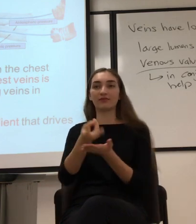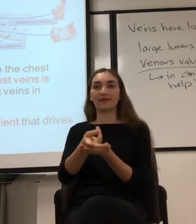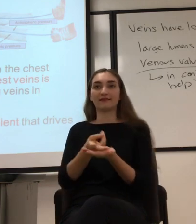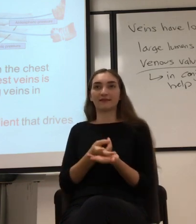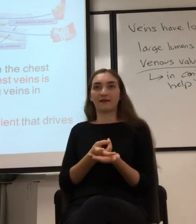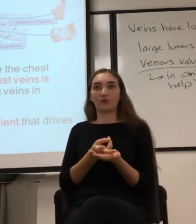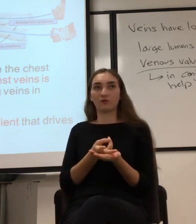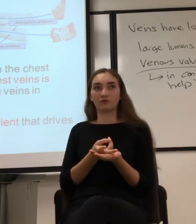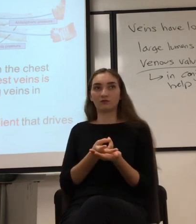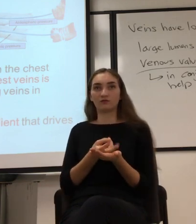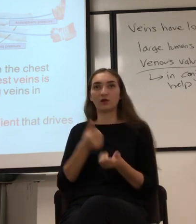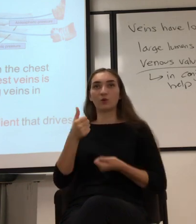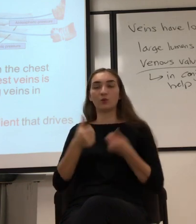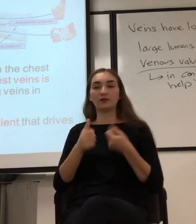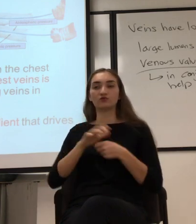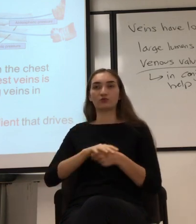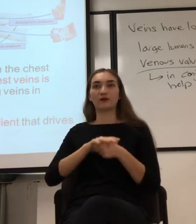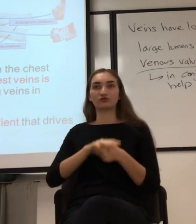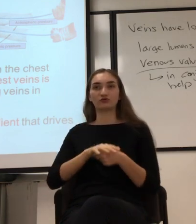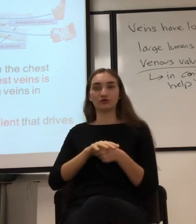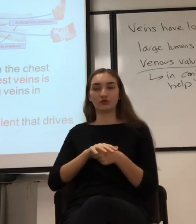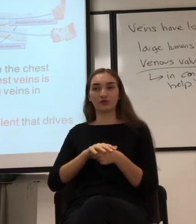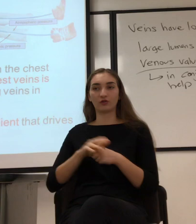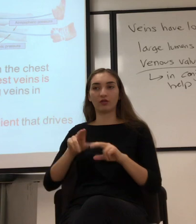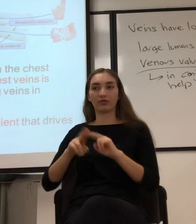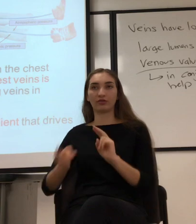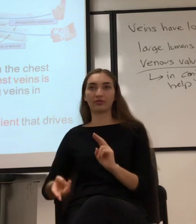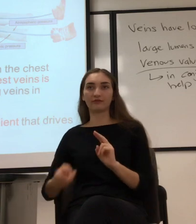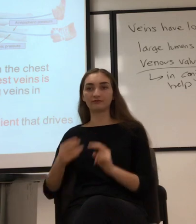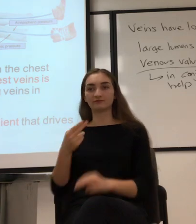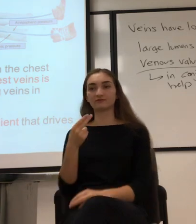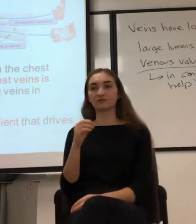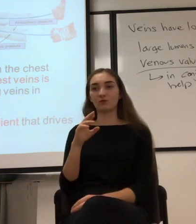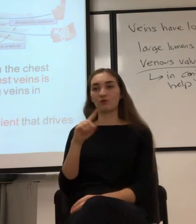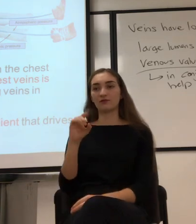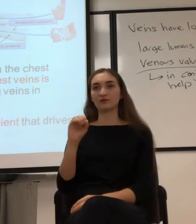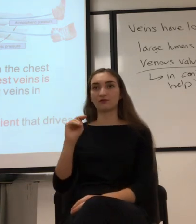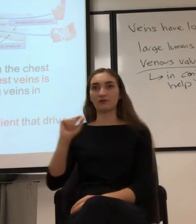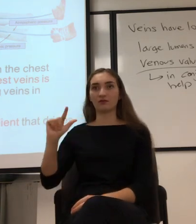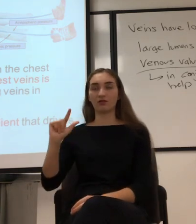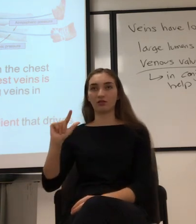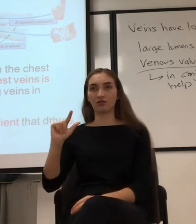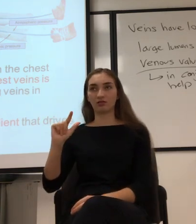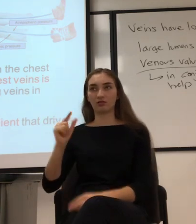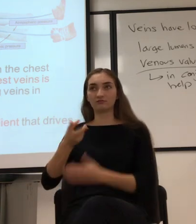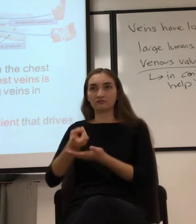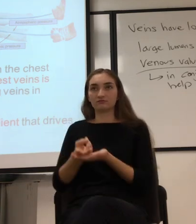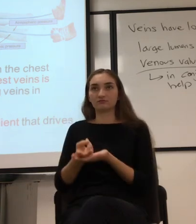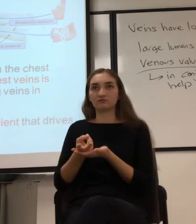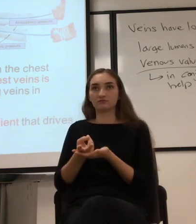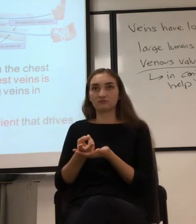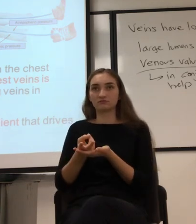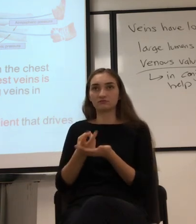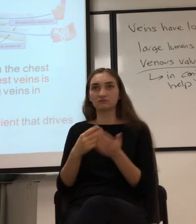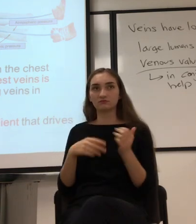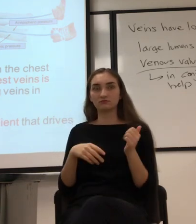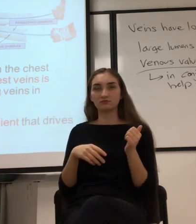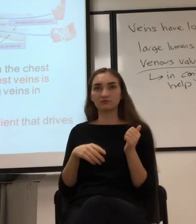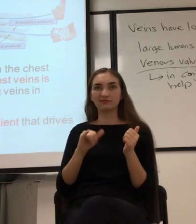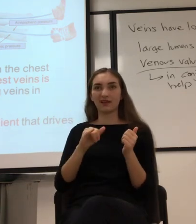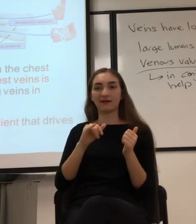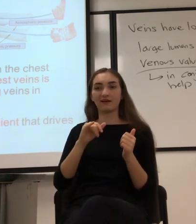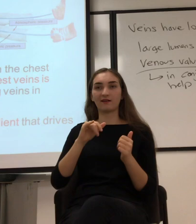you eliminate when you're horizontal? The force against gravity, hydrostatic pressure. So laying horizontal,